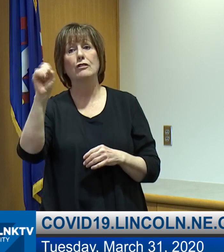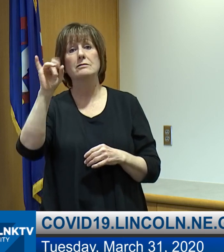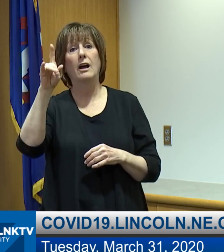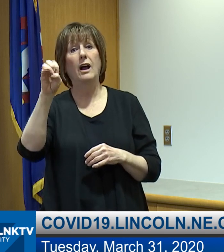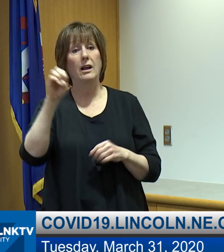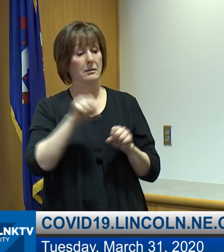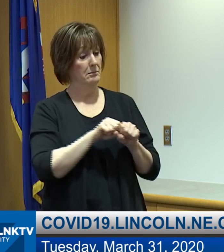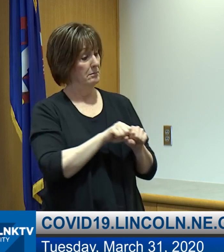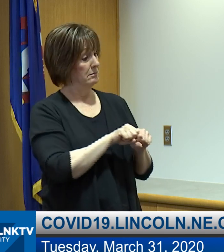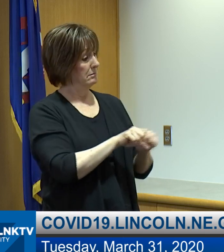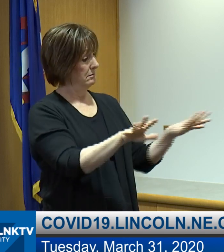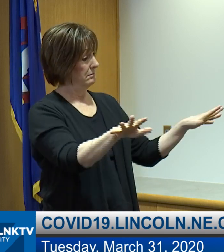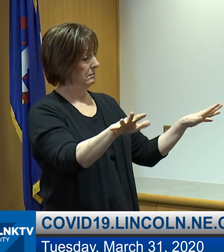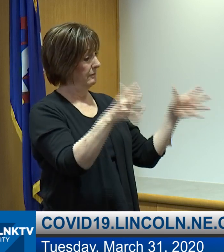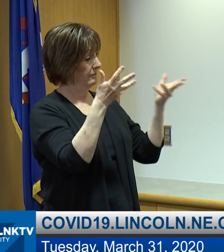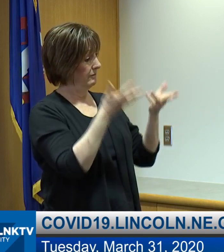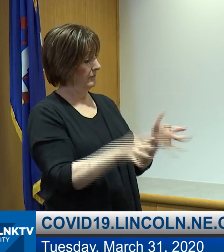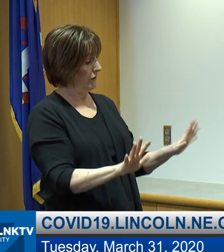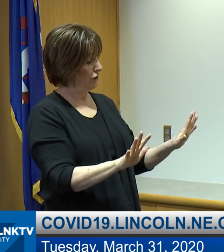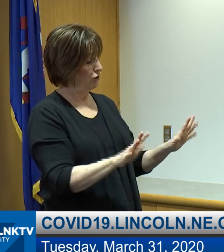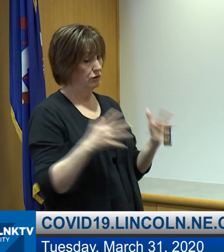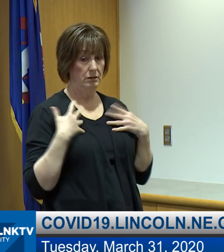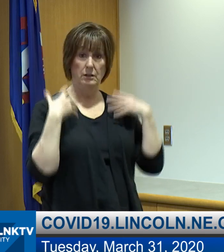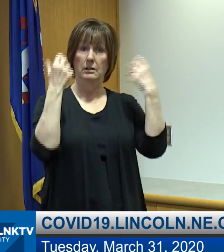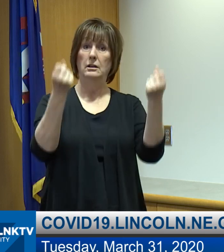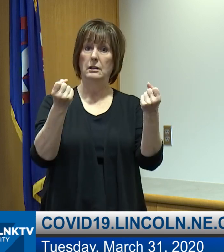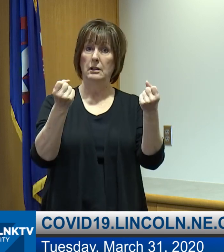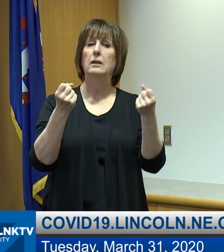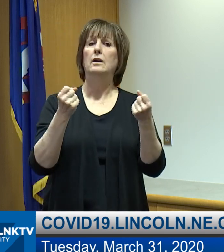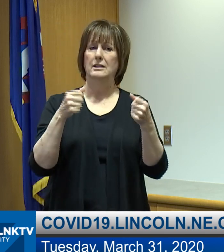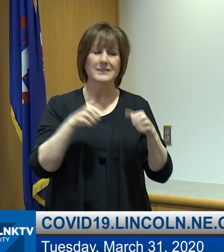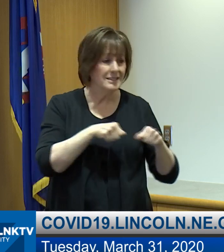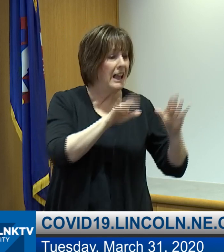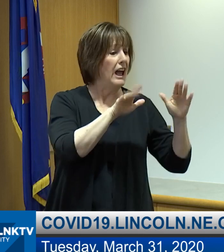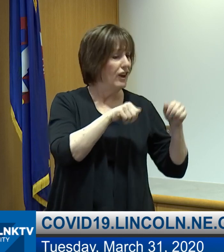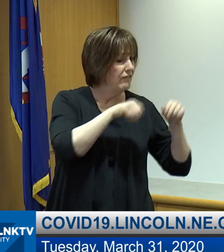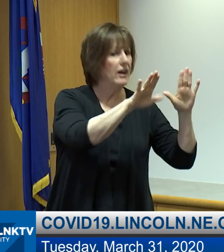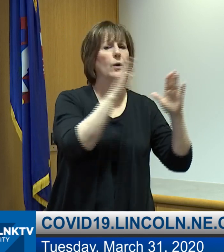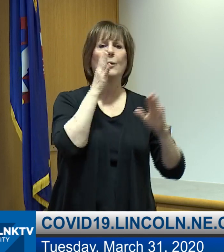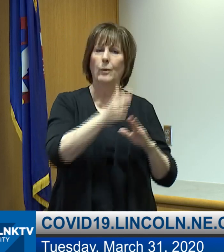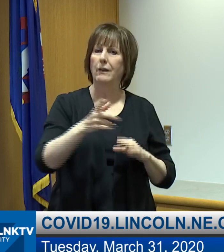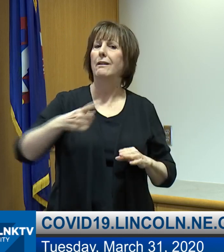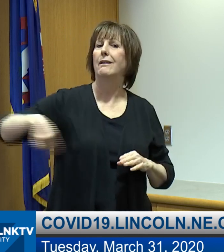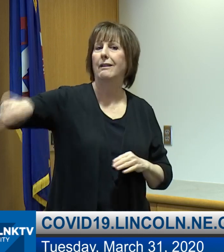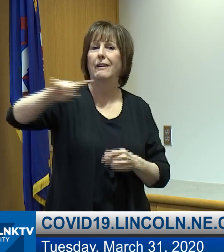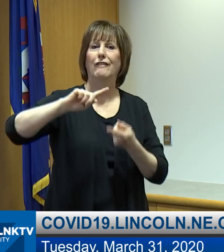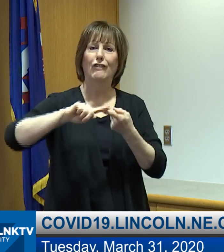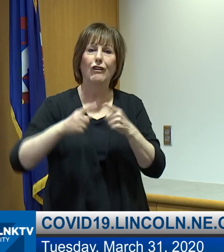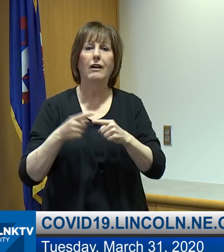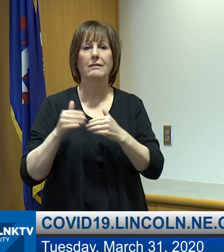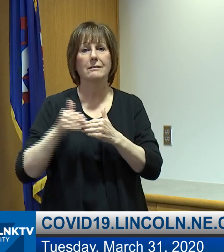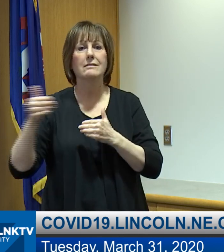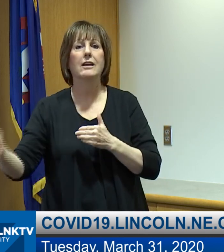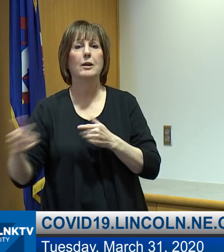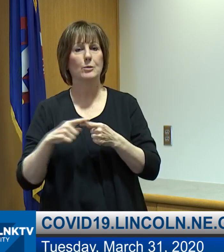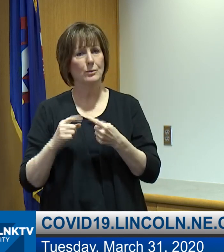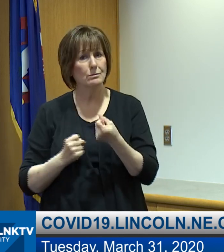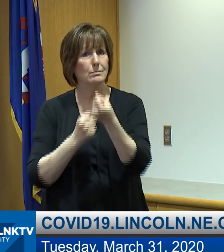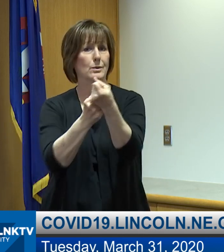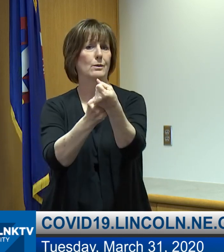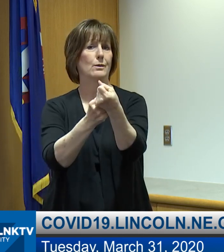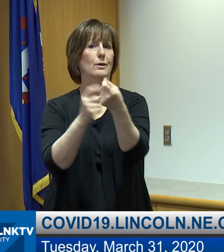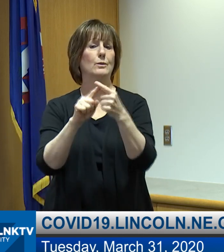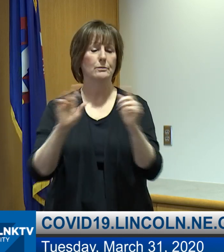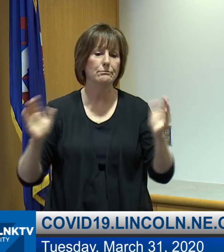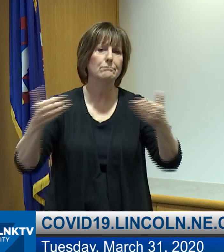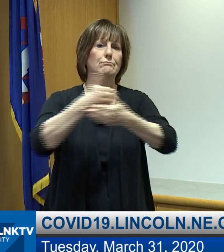we have fought hard and made sacrifices together, there will be the outstretched arms of our friends and neighbors, ready to